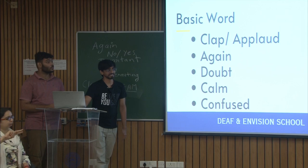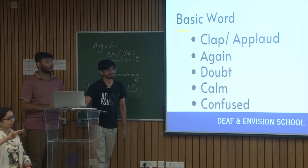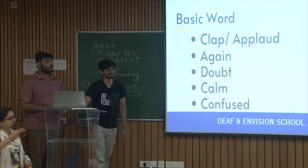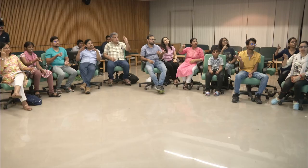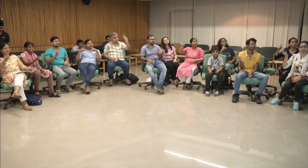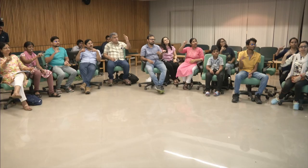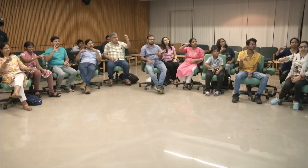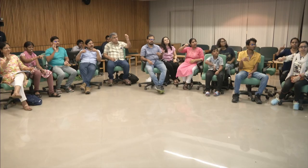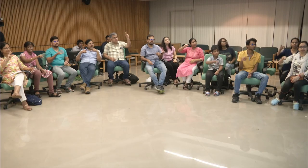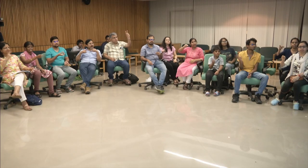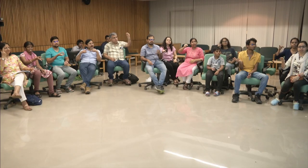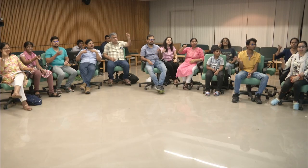Again.